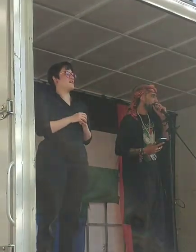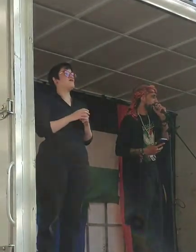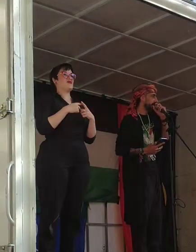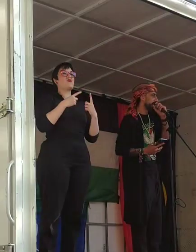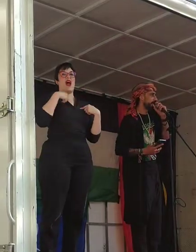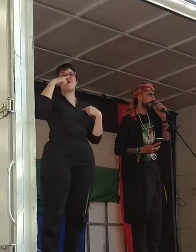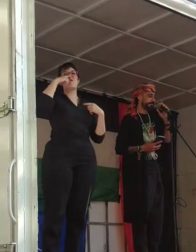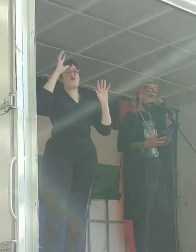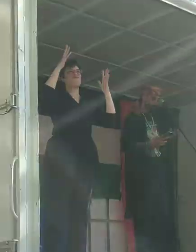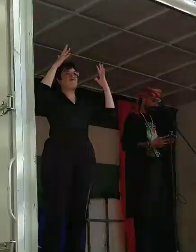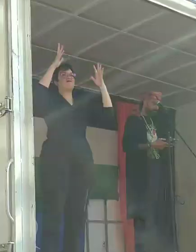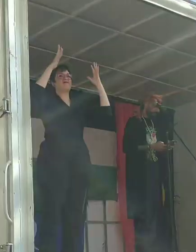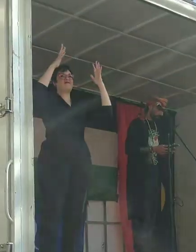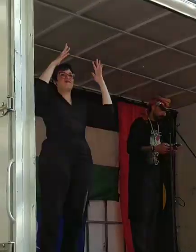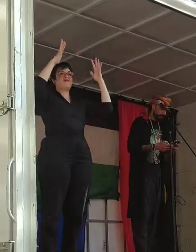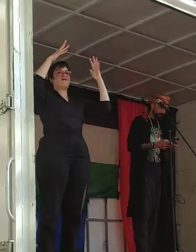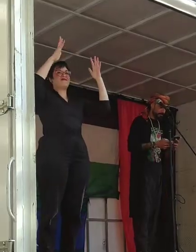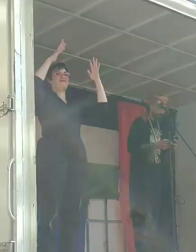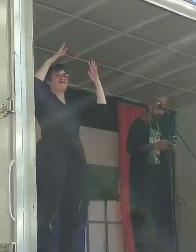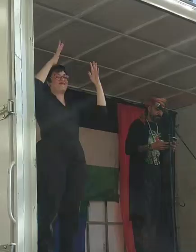We are the people indeed.